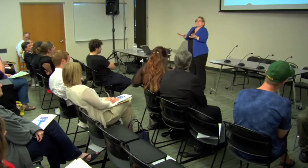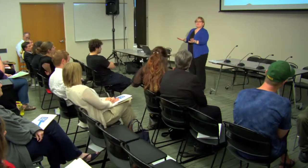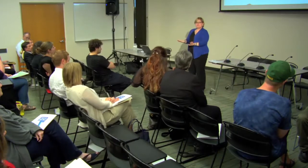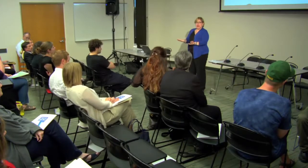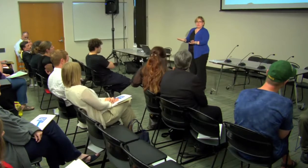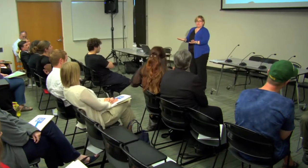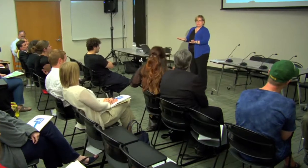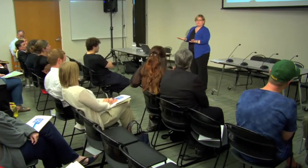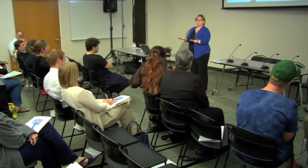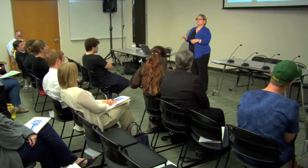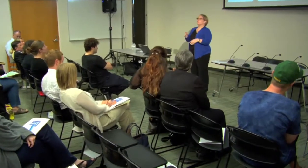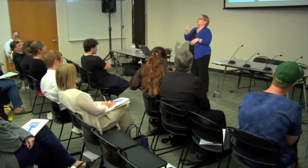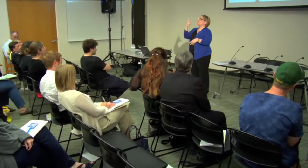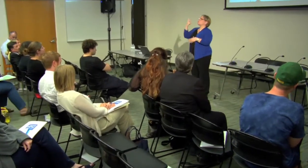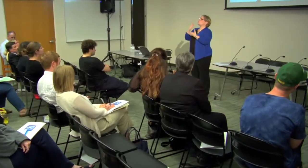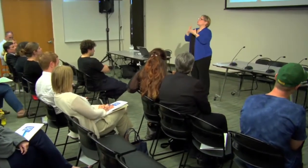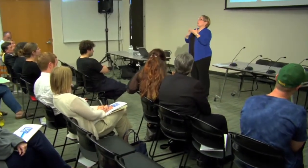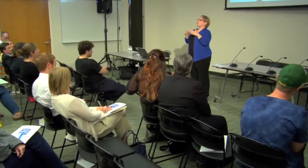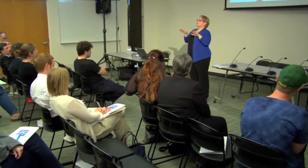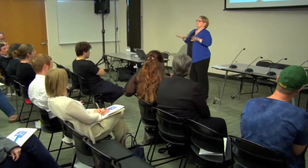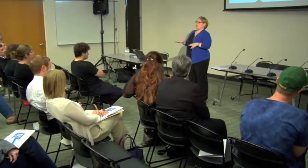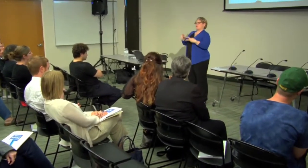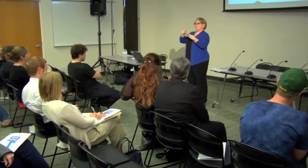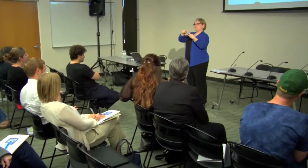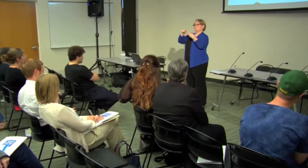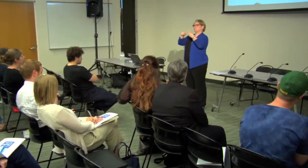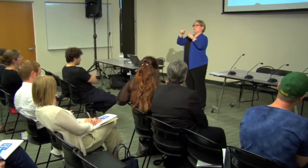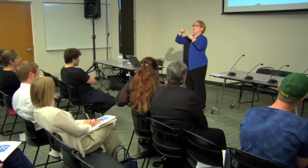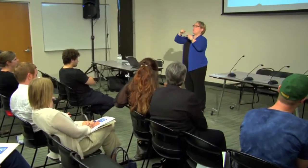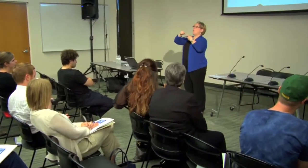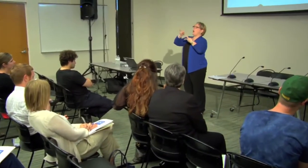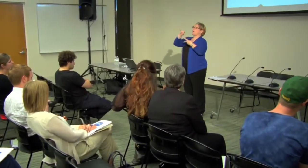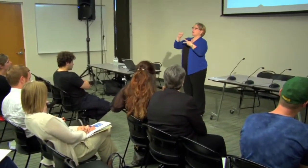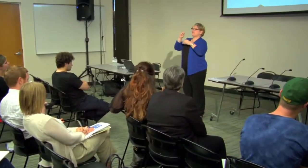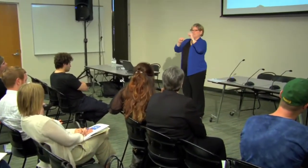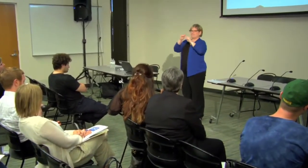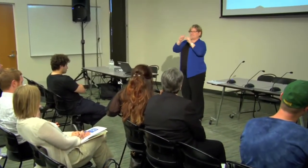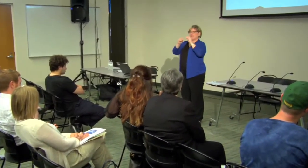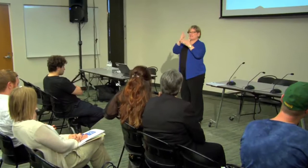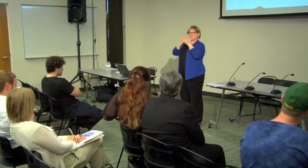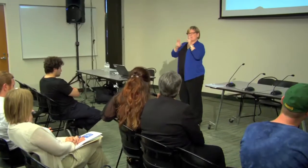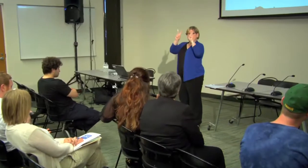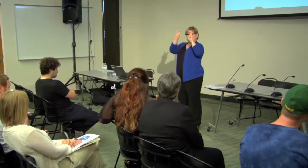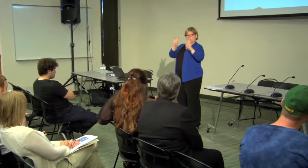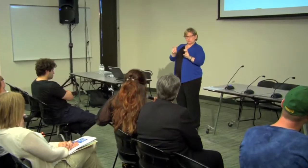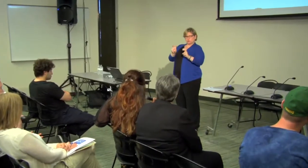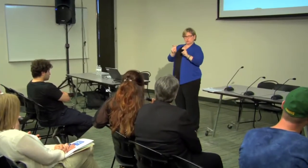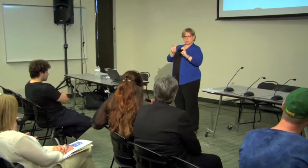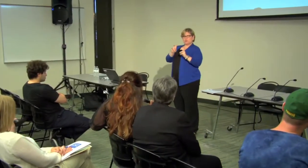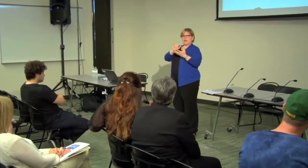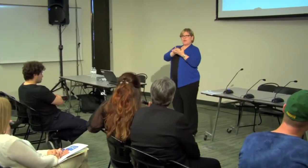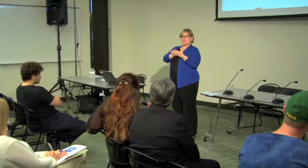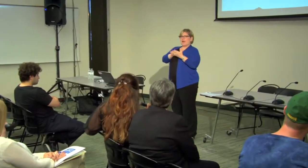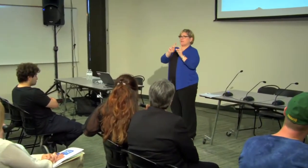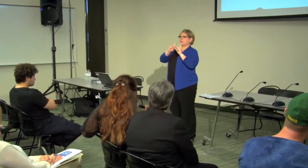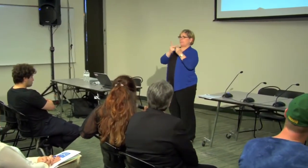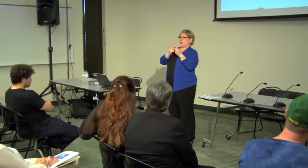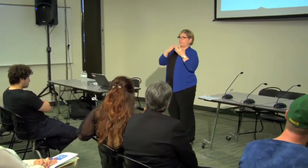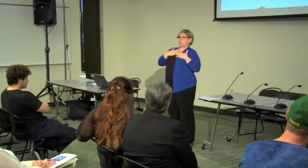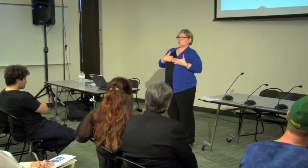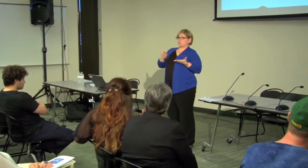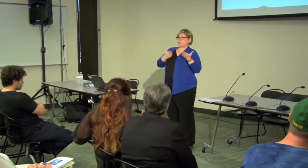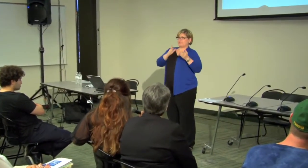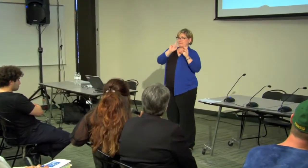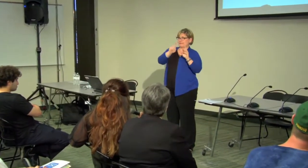recent case that was part of a settlement, two parts of a settlement. The first part was to repair some